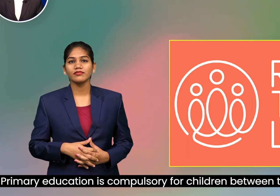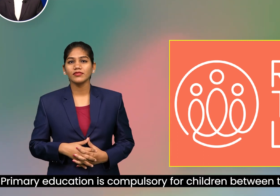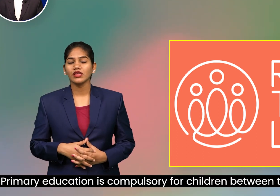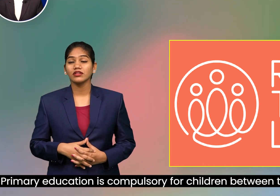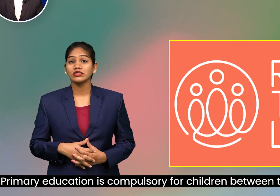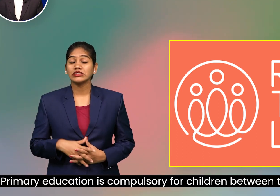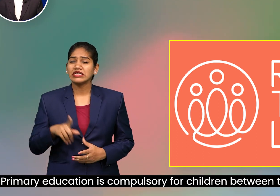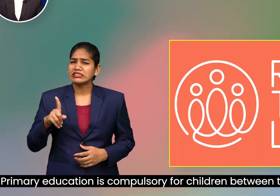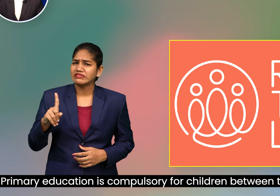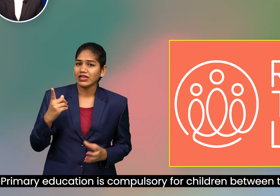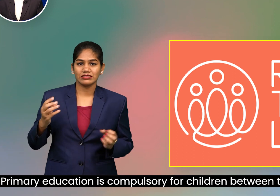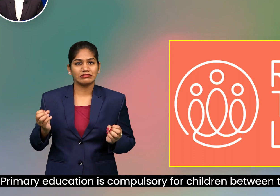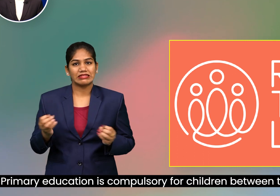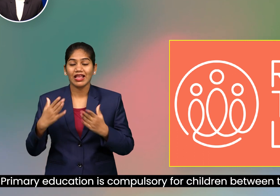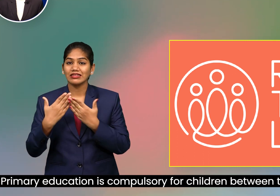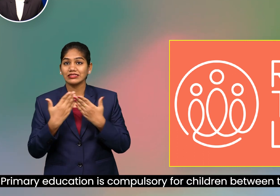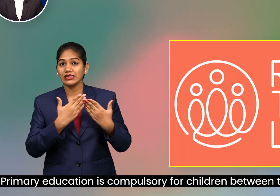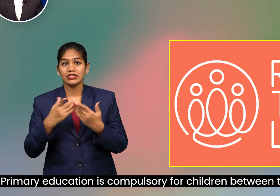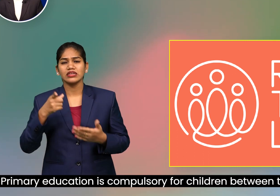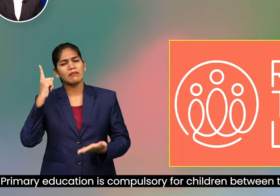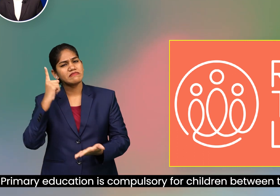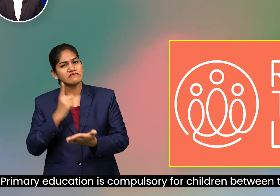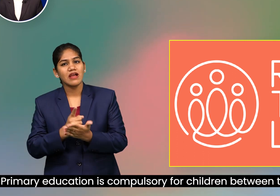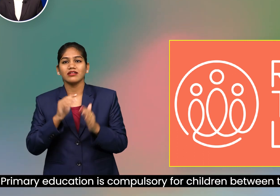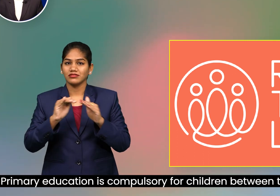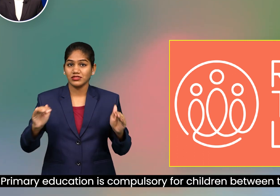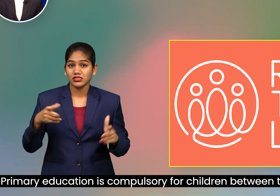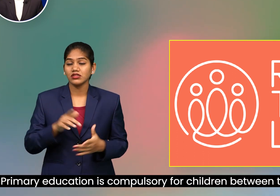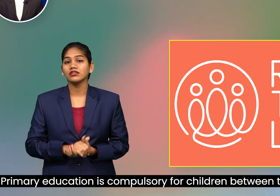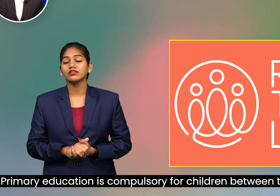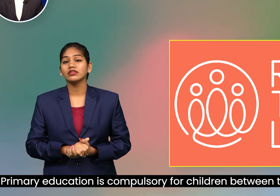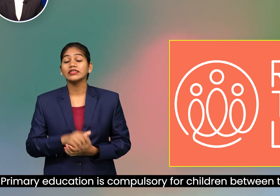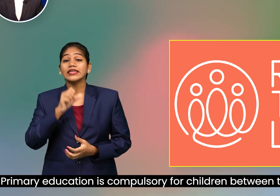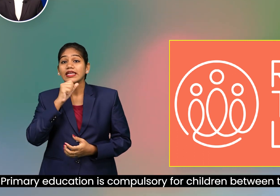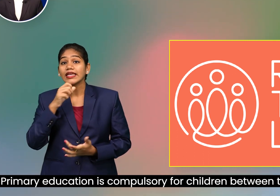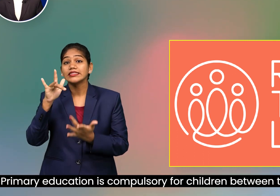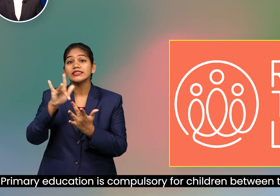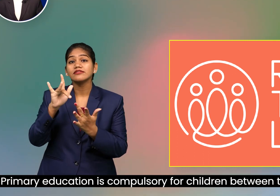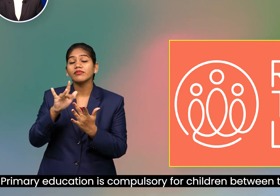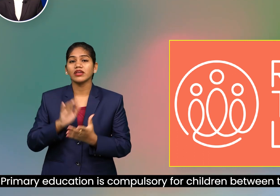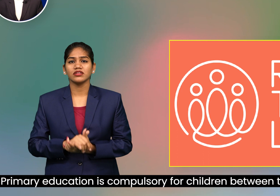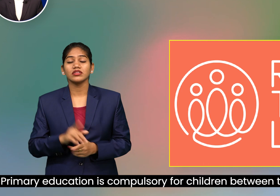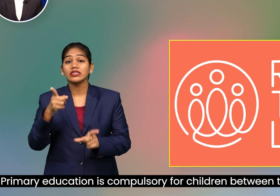Primary education is compulsory for children between the ages of 6 to 14